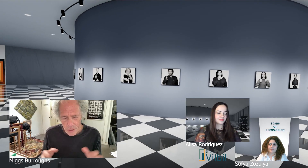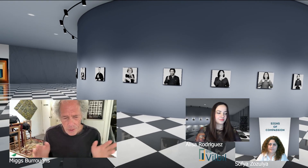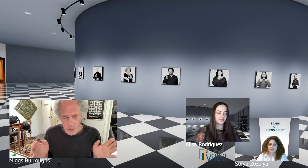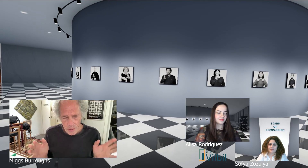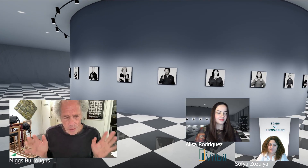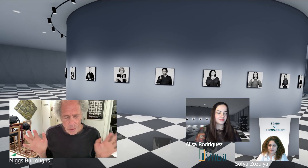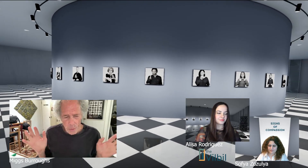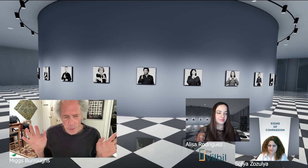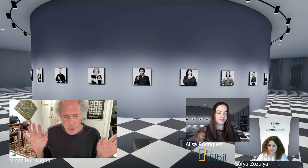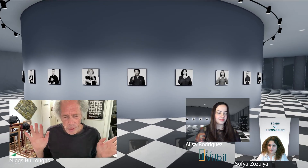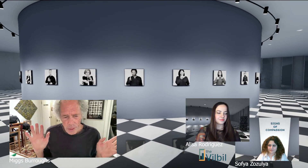the